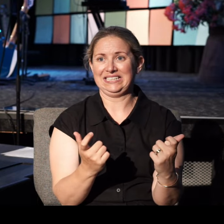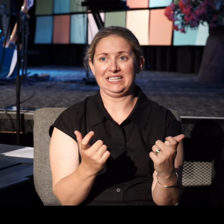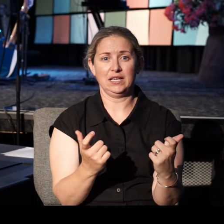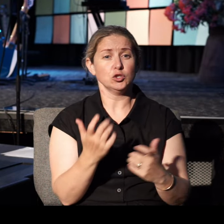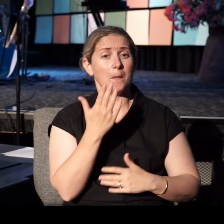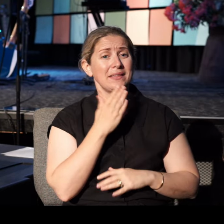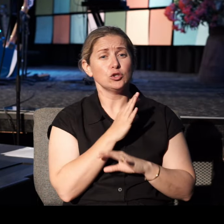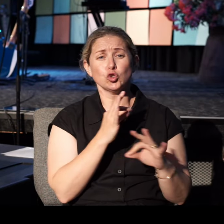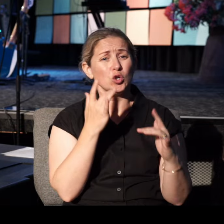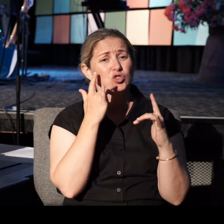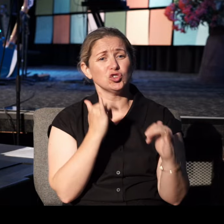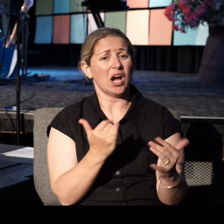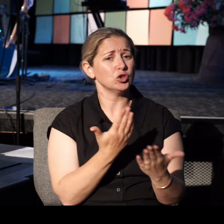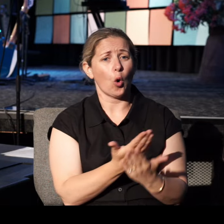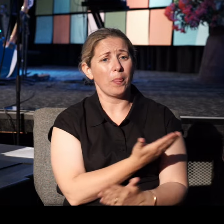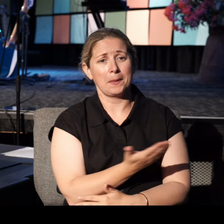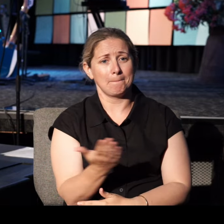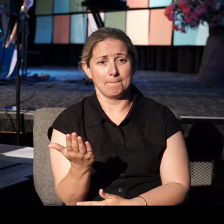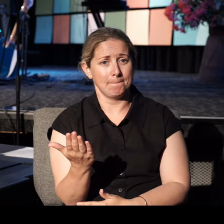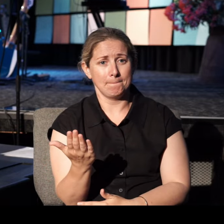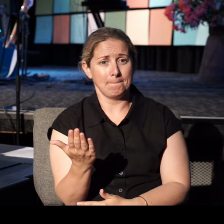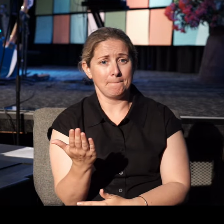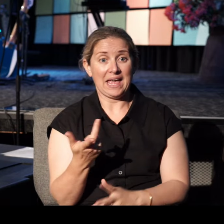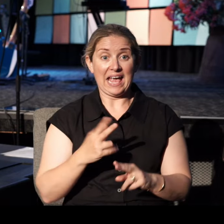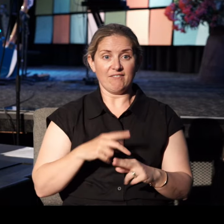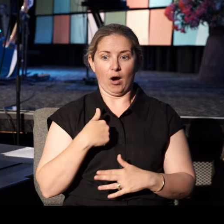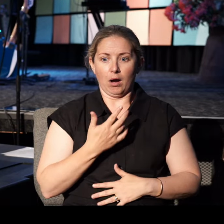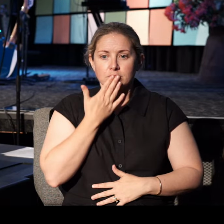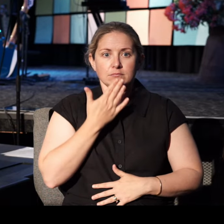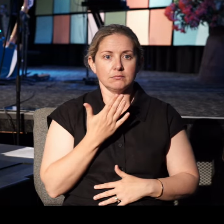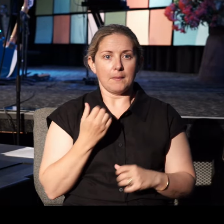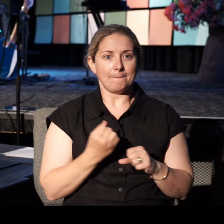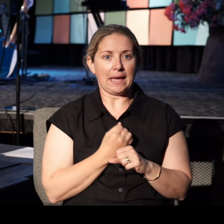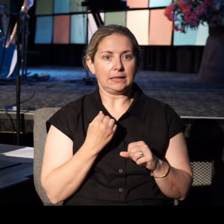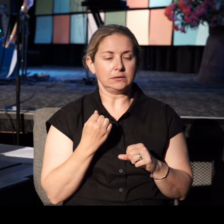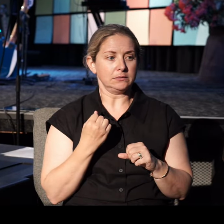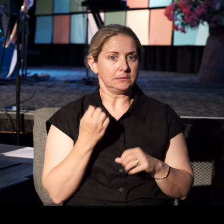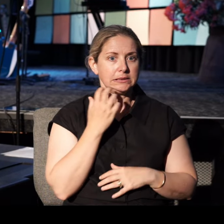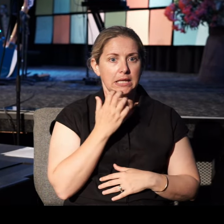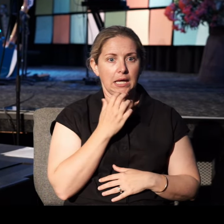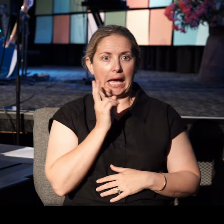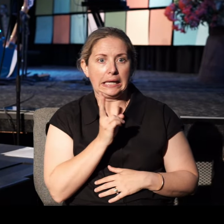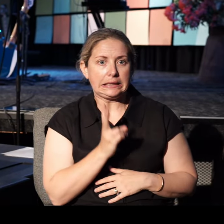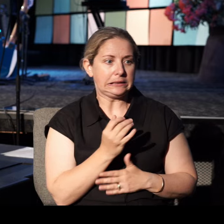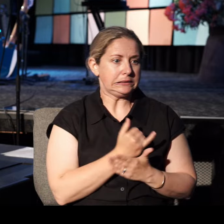addiction as continuing in sin unless you've made peace with it.